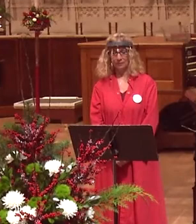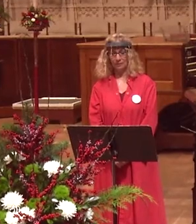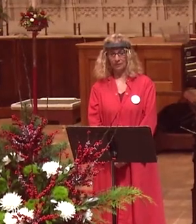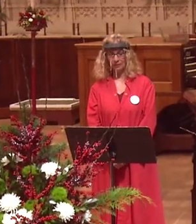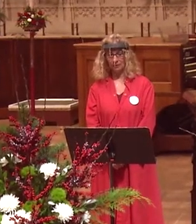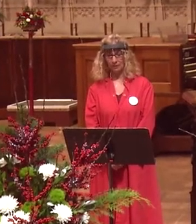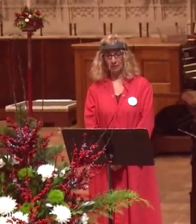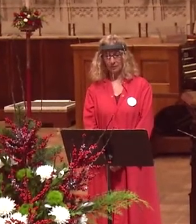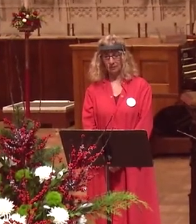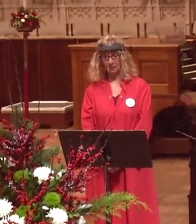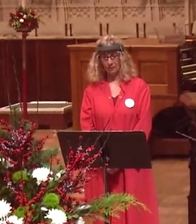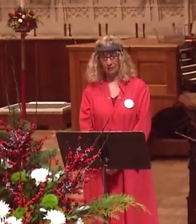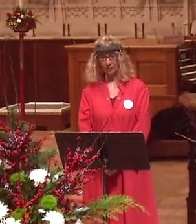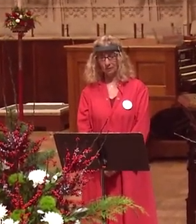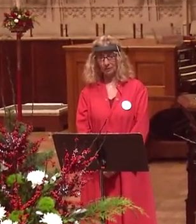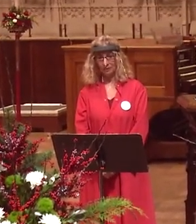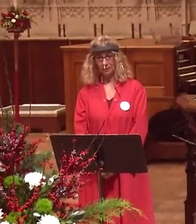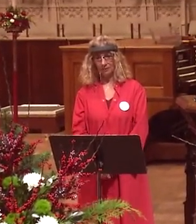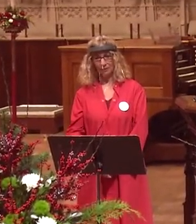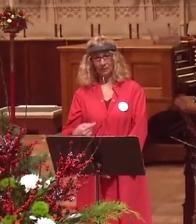As I was ready